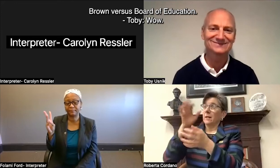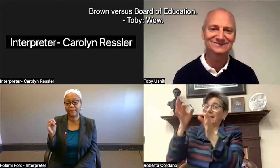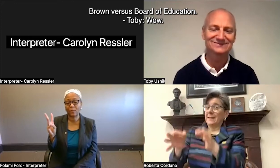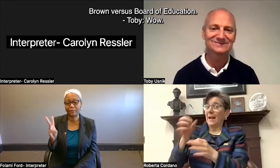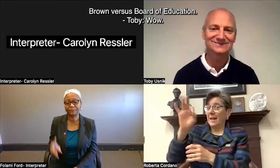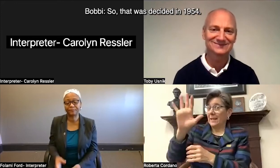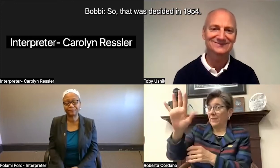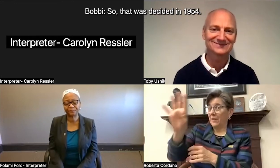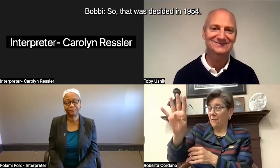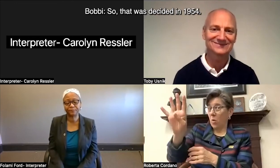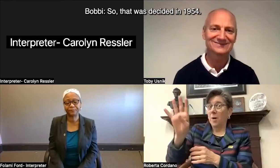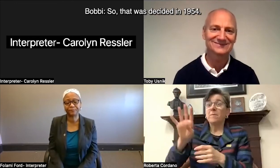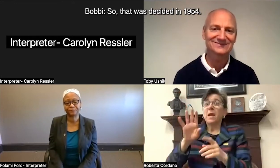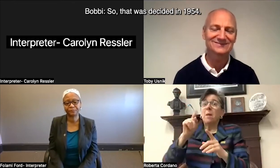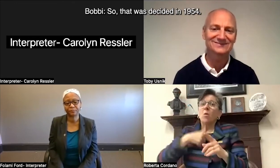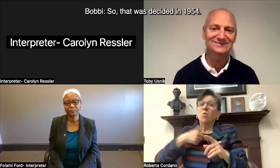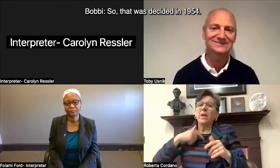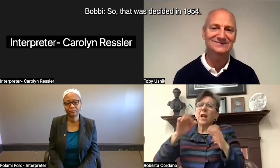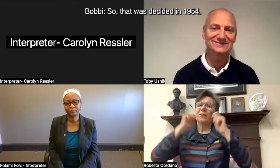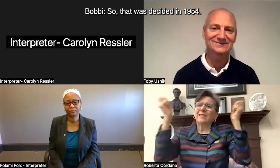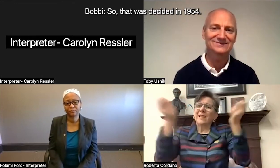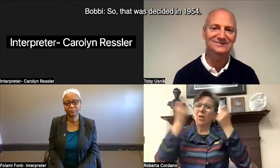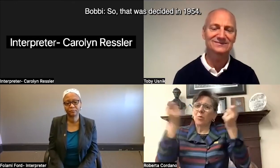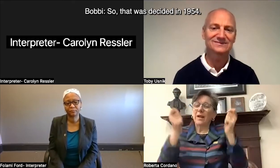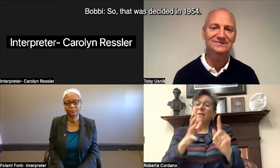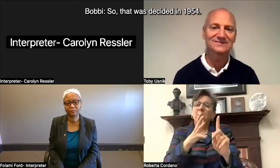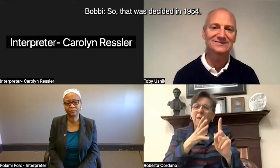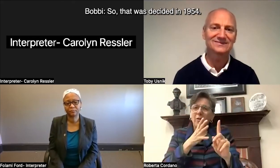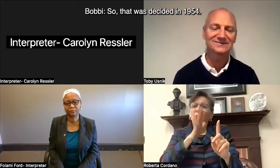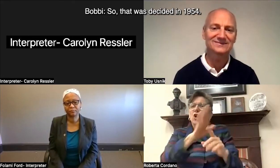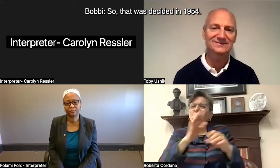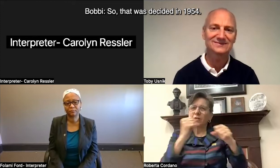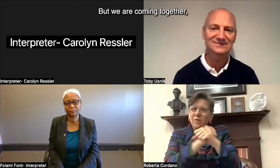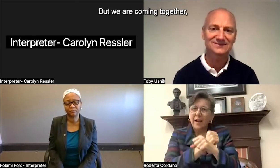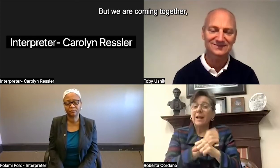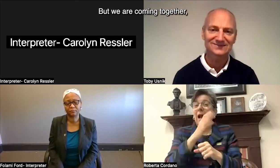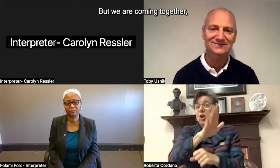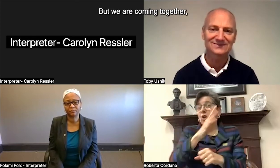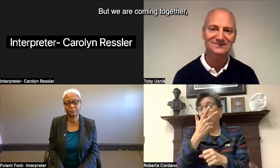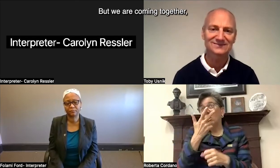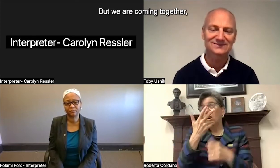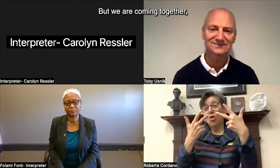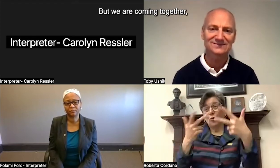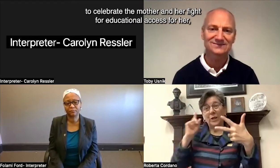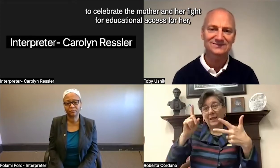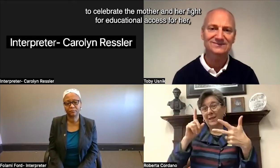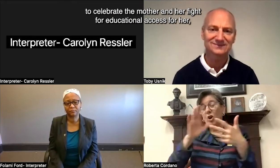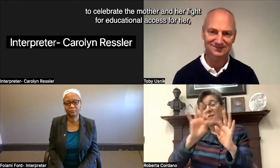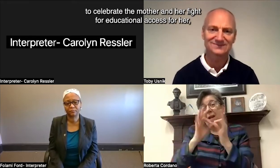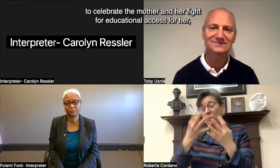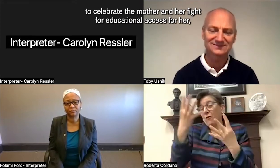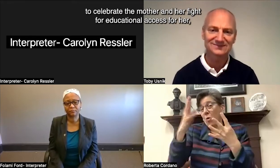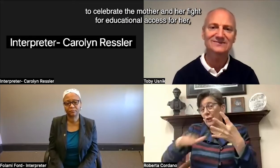that was decided in 1954. But we are coming together to celebrate the mother and her fight for